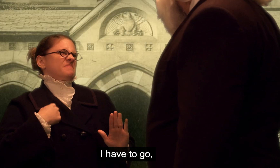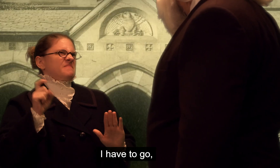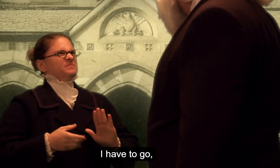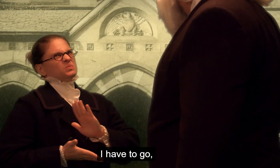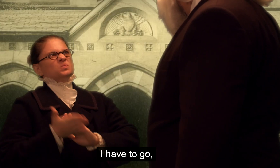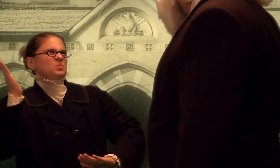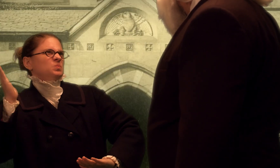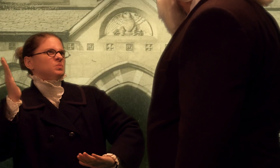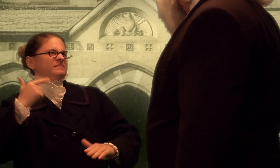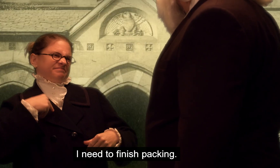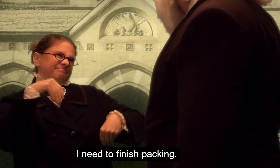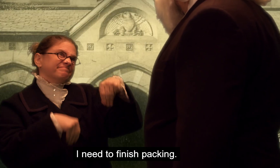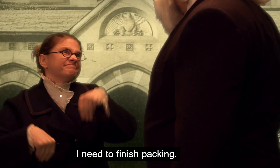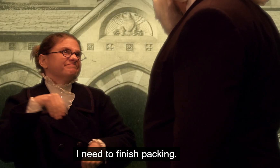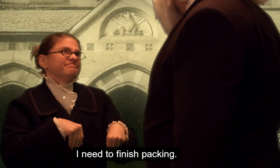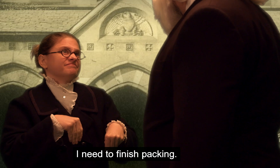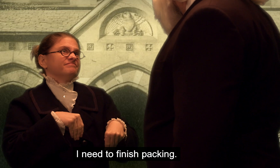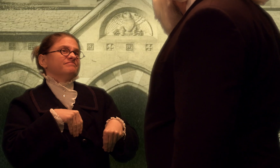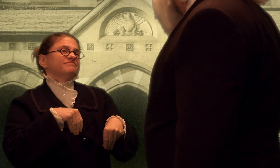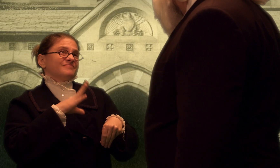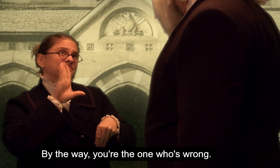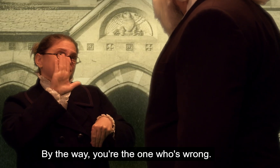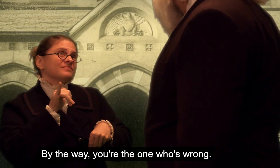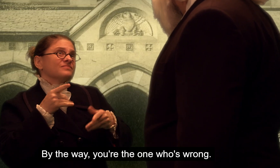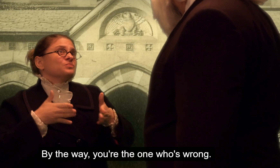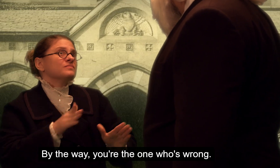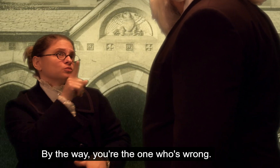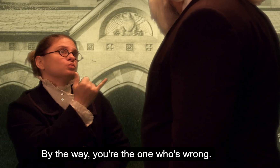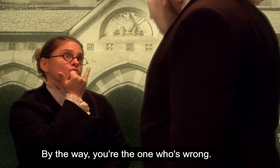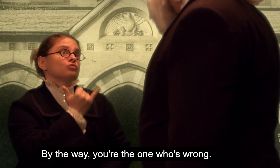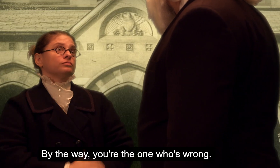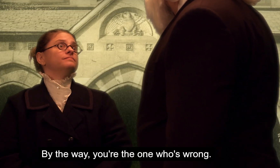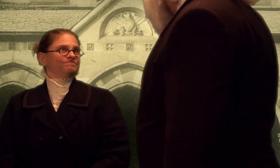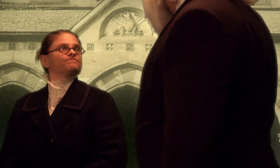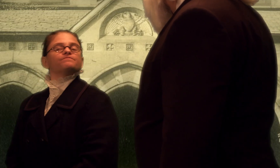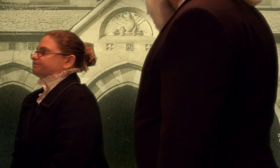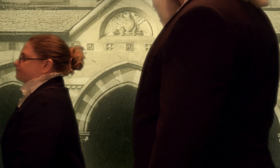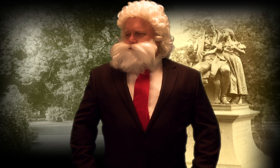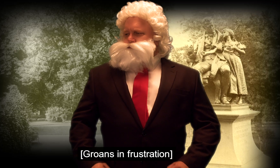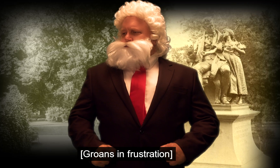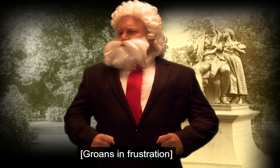to go. I need to finish packing. By the way, you're the one who's wrong.